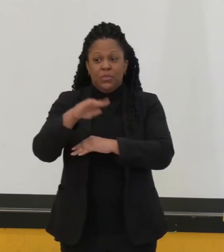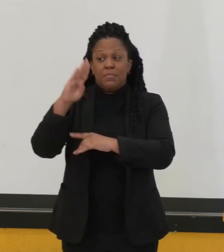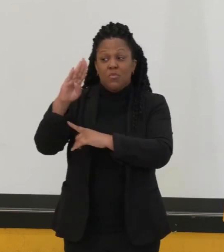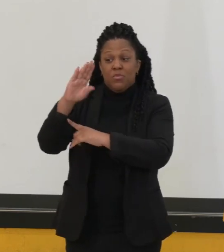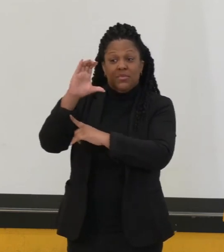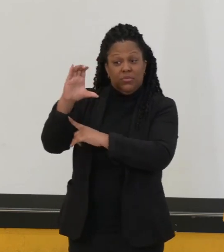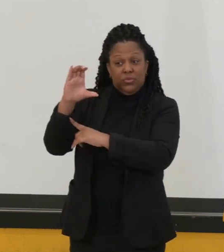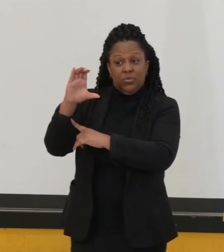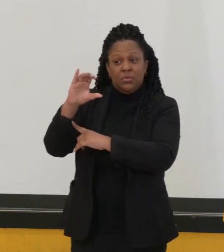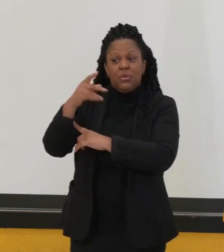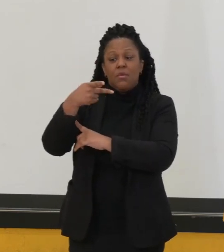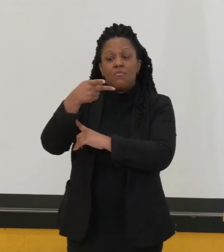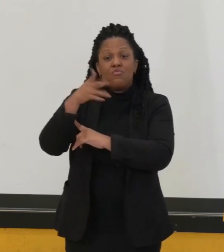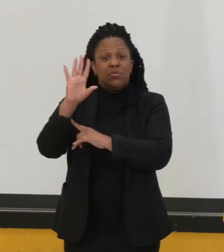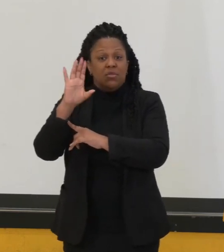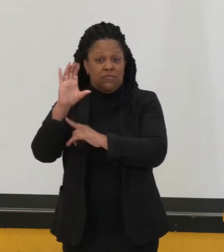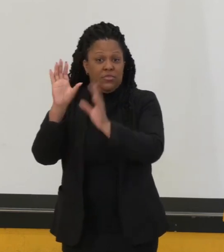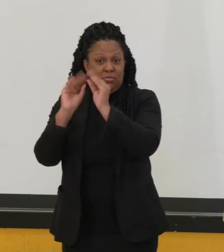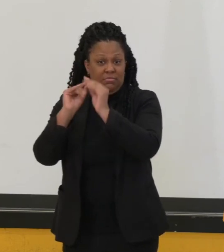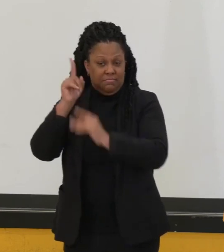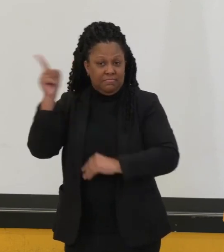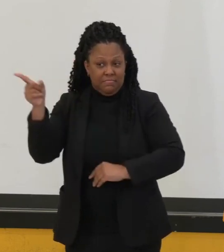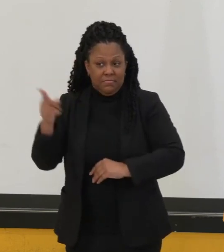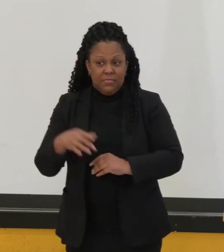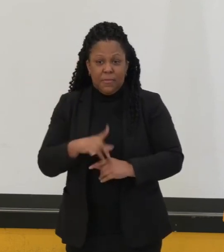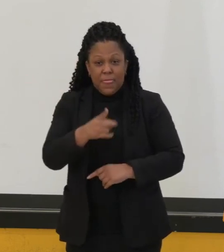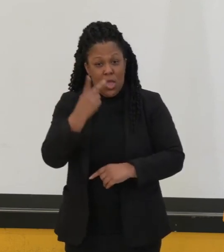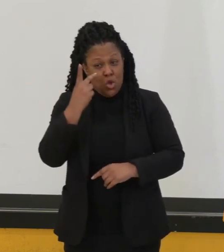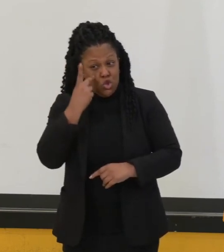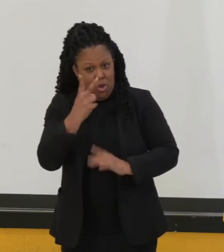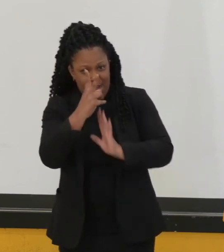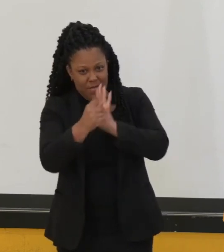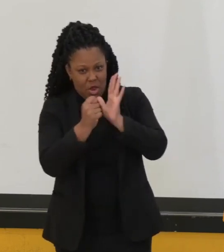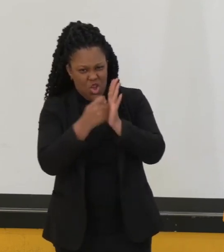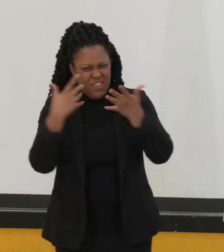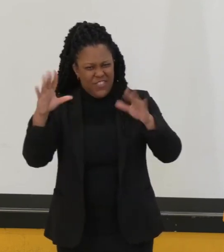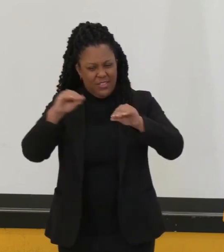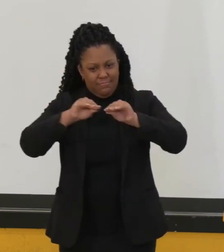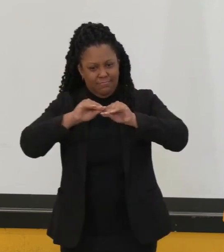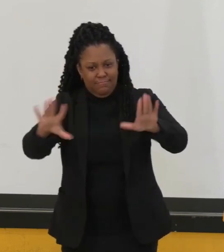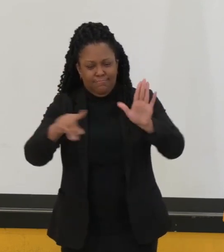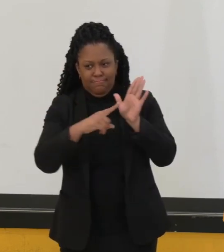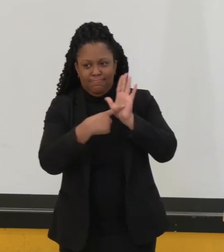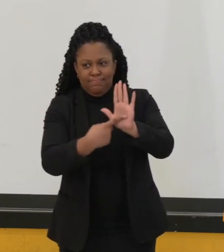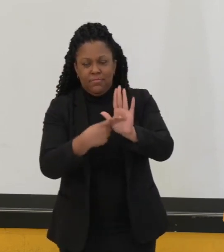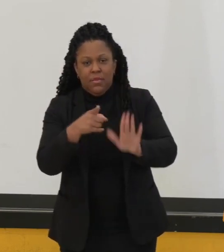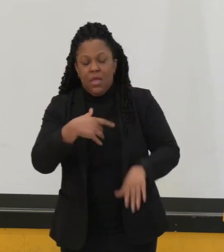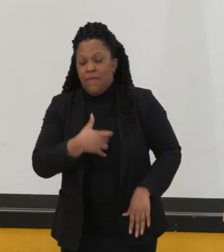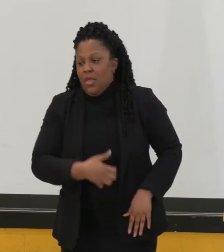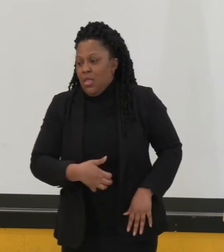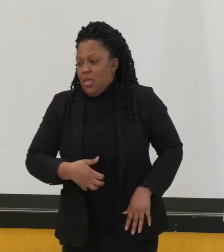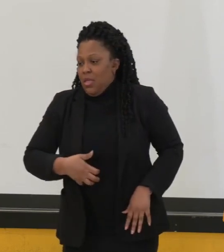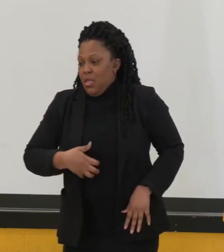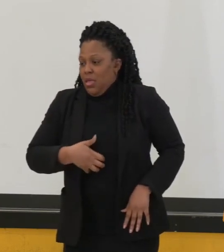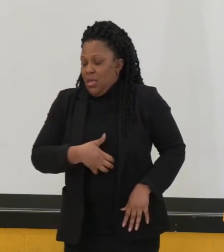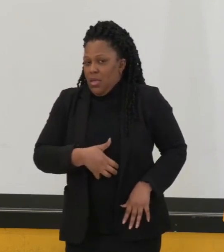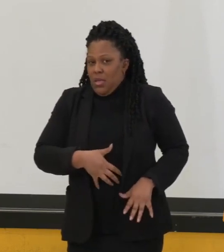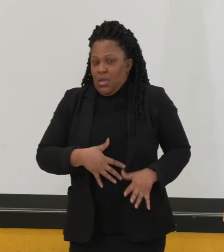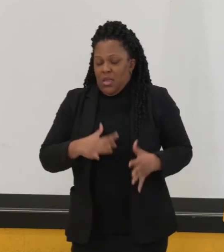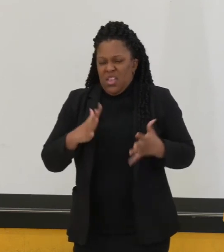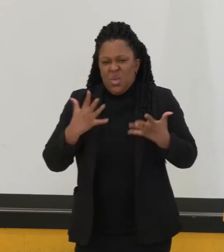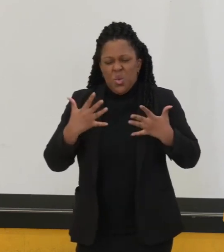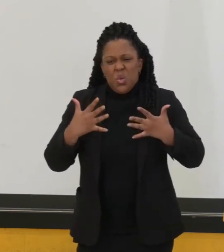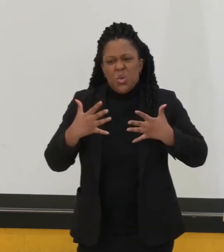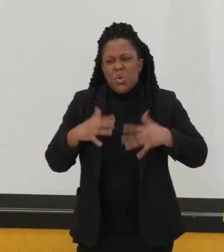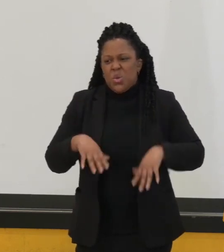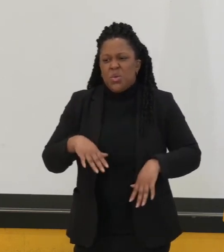unthinkably disturbing. We recognize that the feeling and the sentiment in our city and in